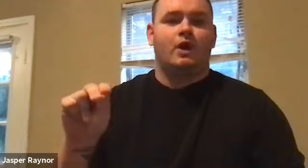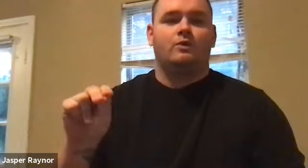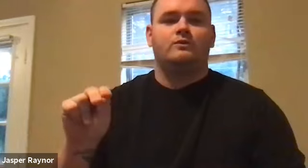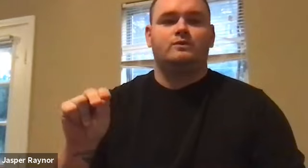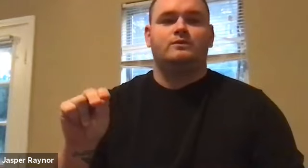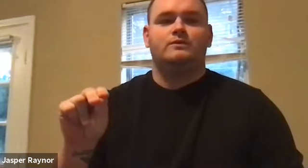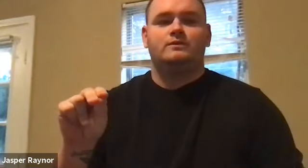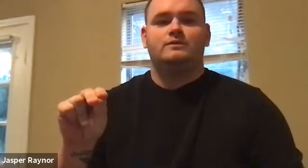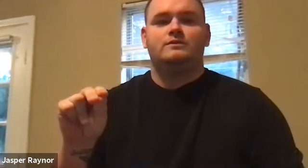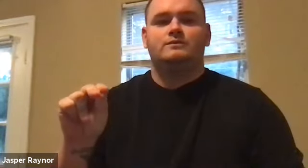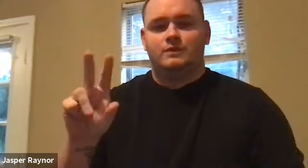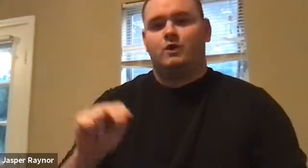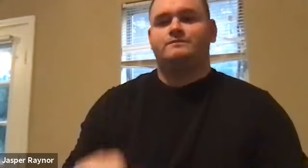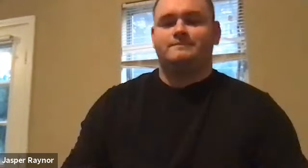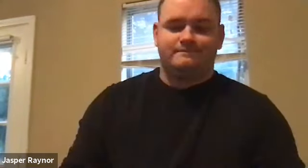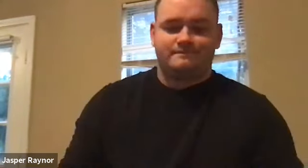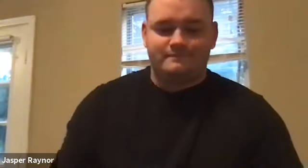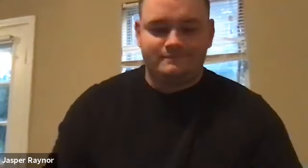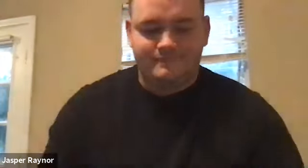No. No.